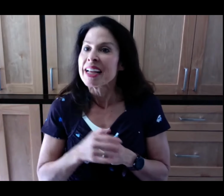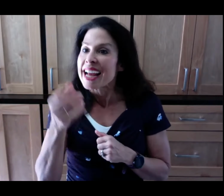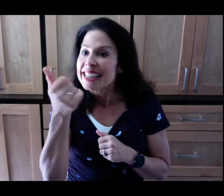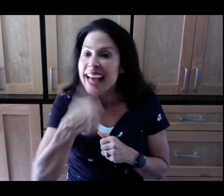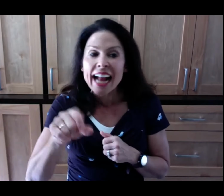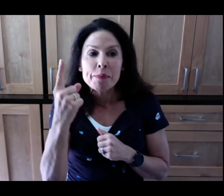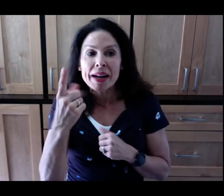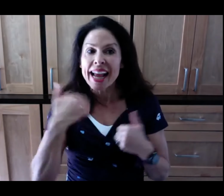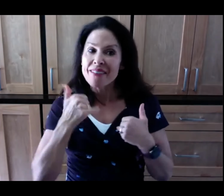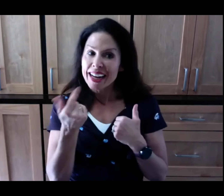use.